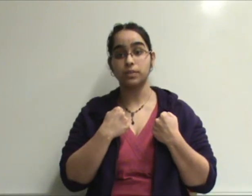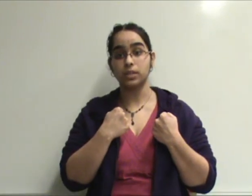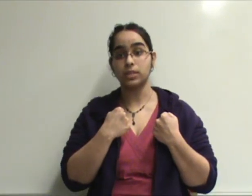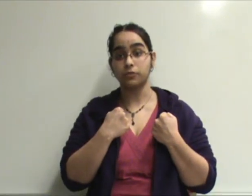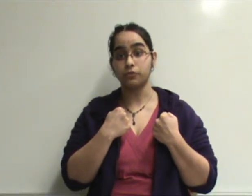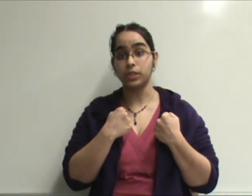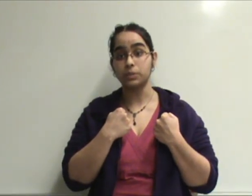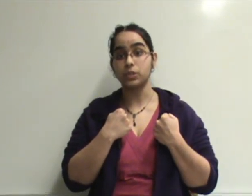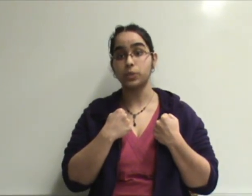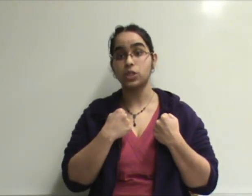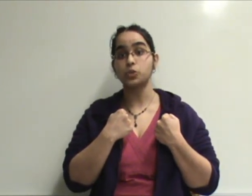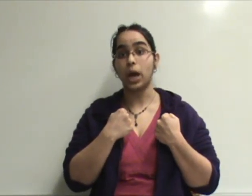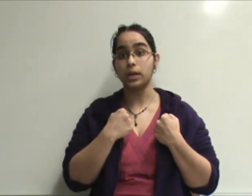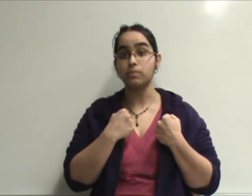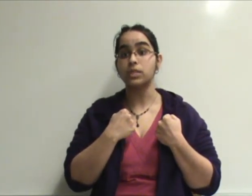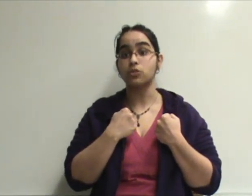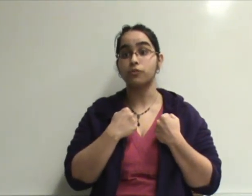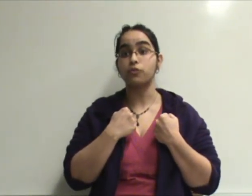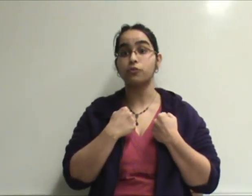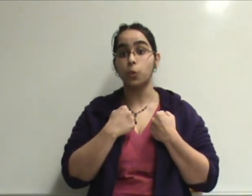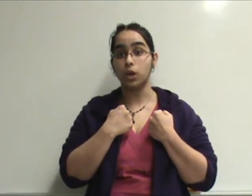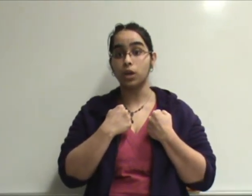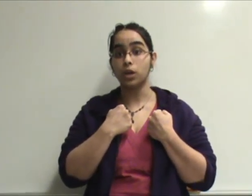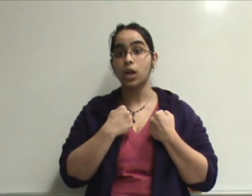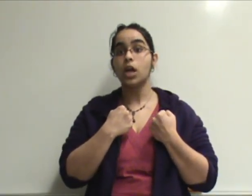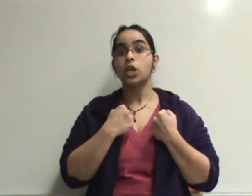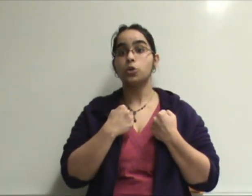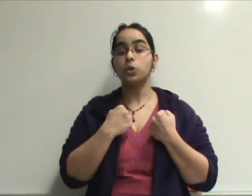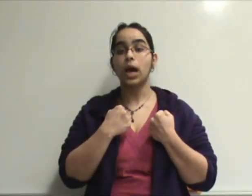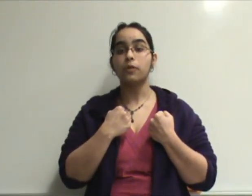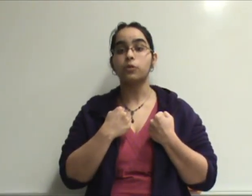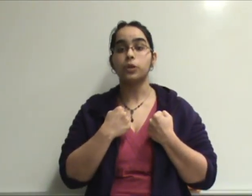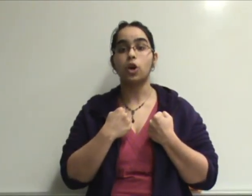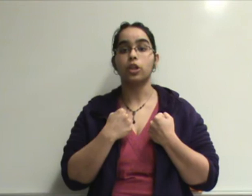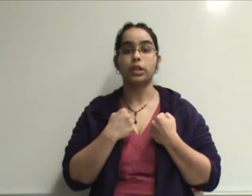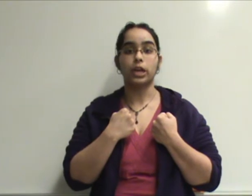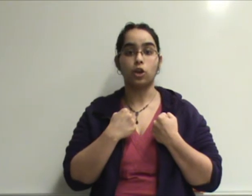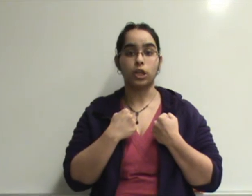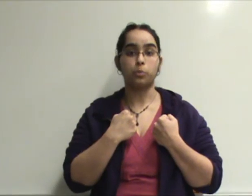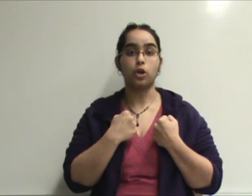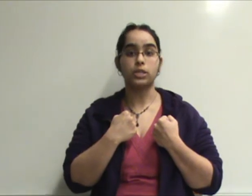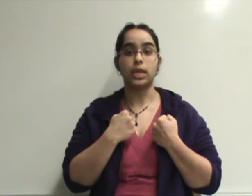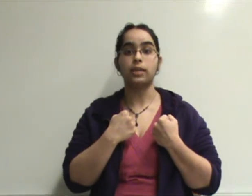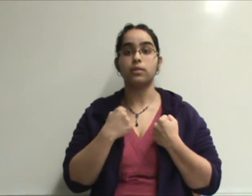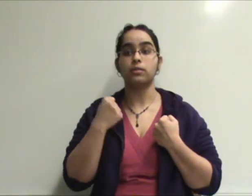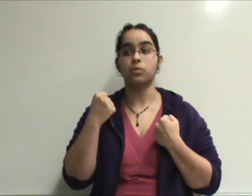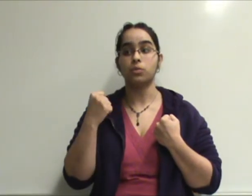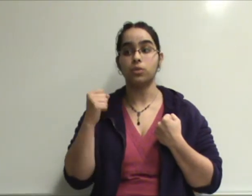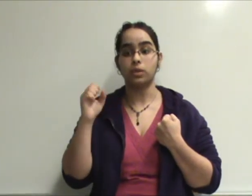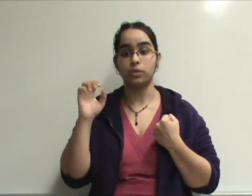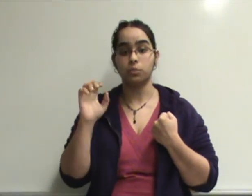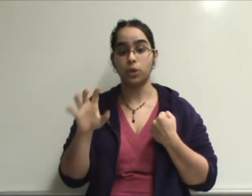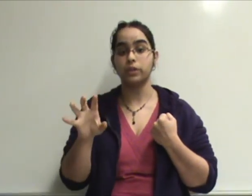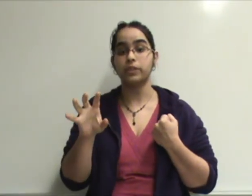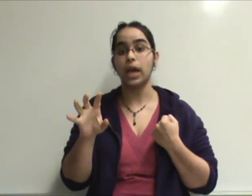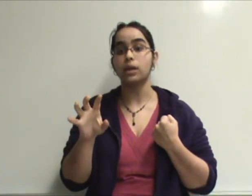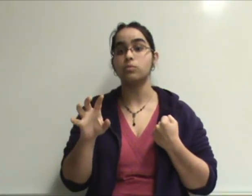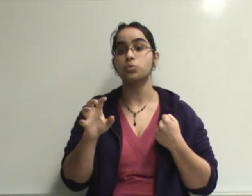electronegativity difference between the two atoms is over 4, you will have what we call an ionic bond, and one of the atoms will